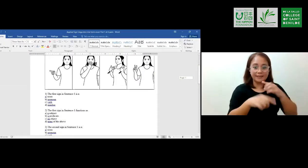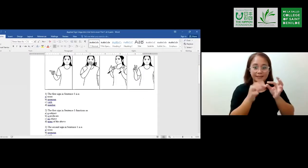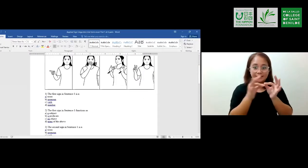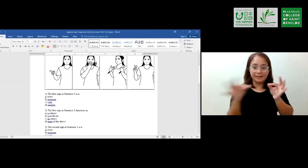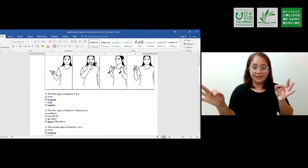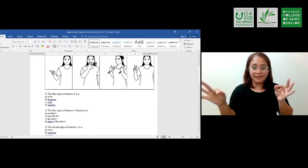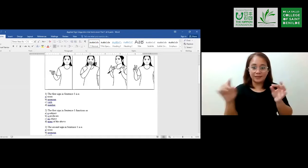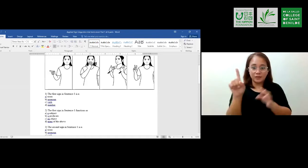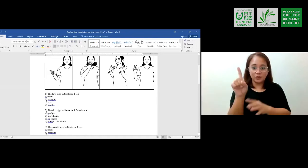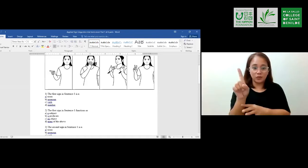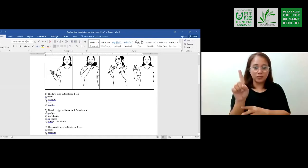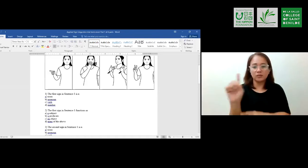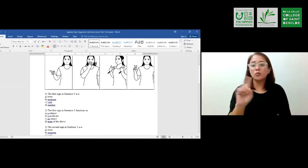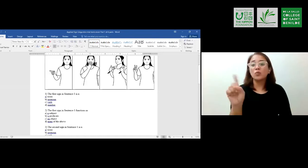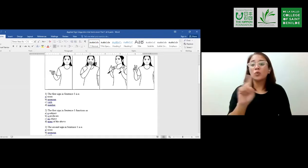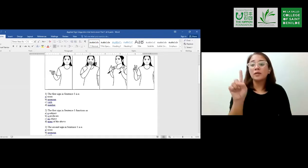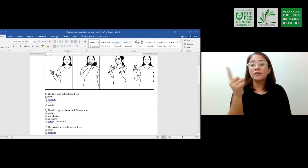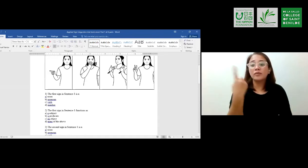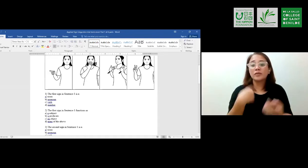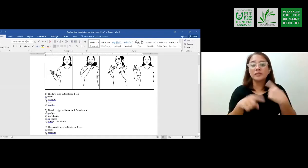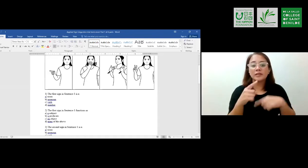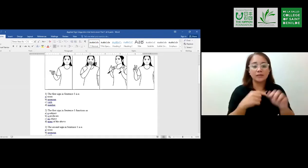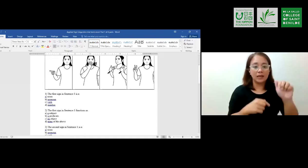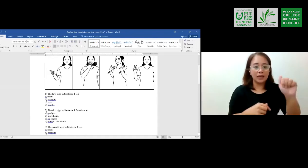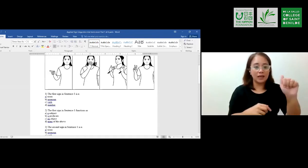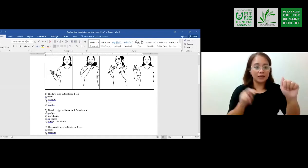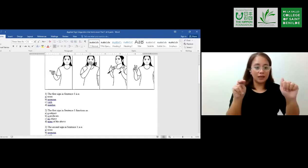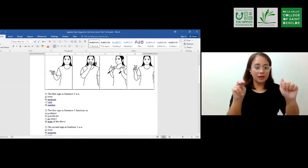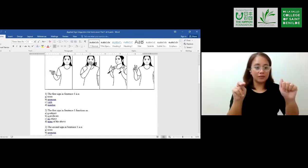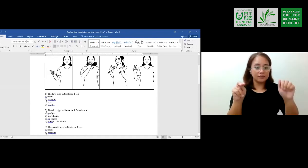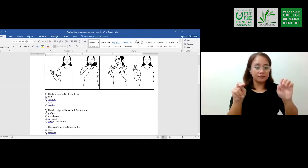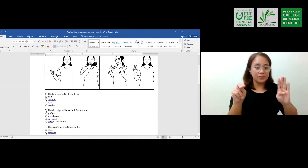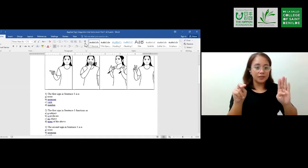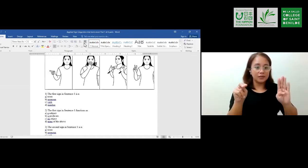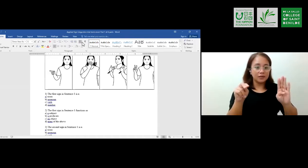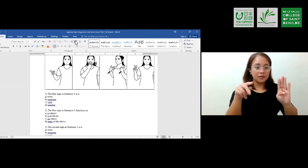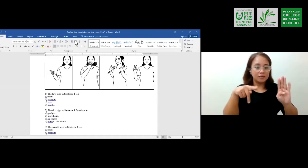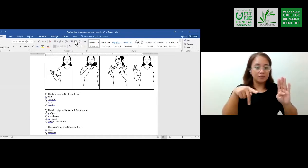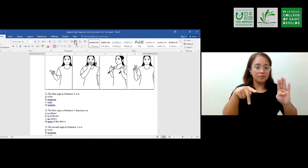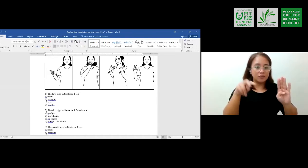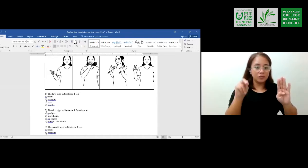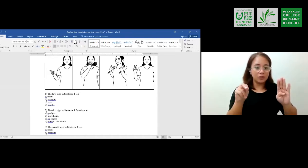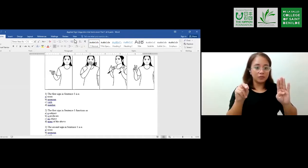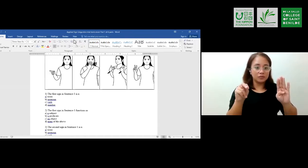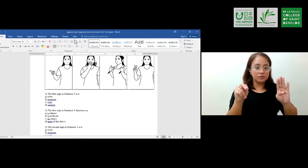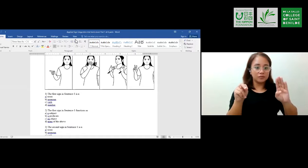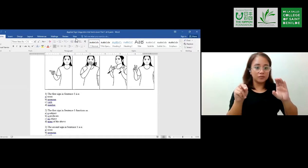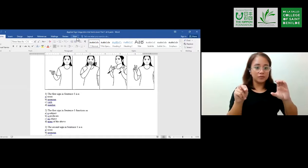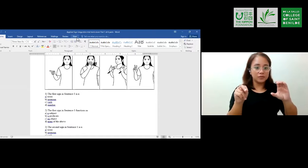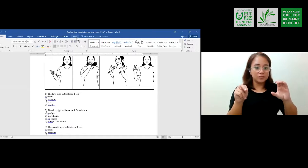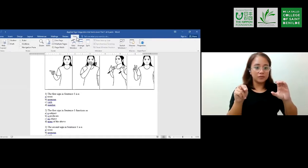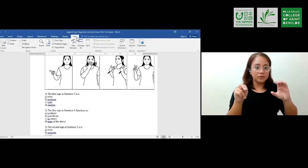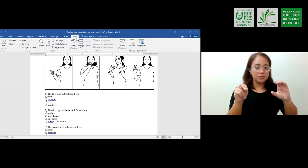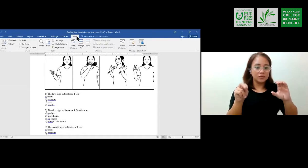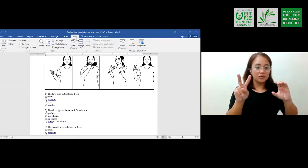what? A, a noun, B, a pronoun, C, a verb, D, a